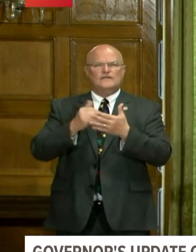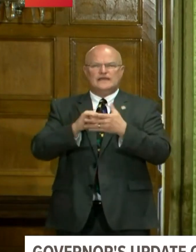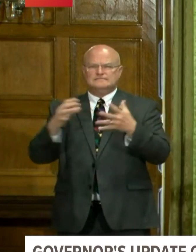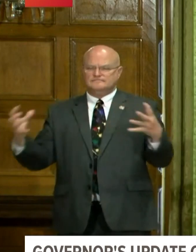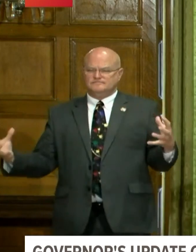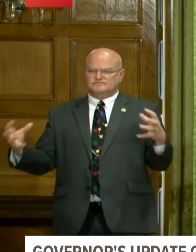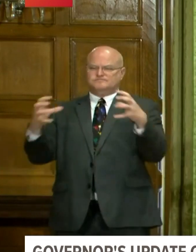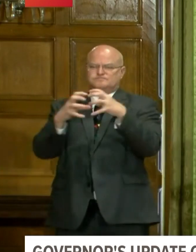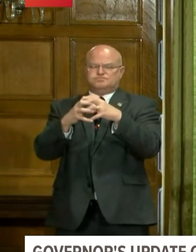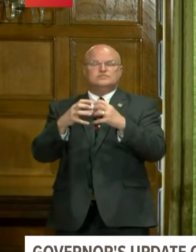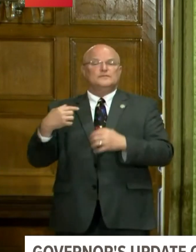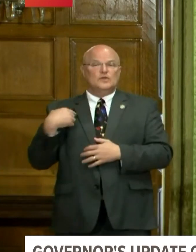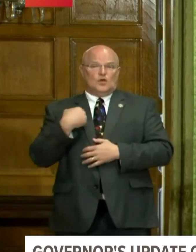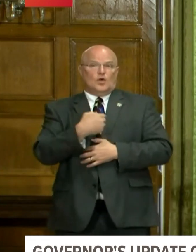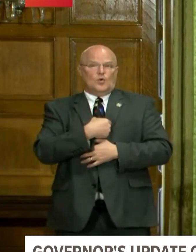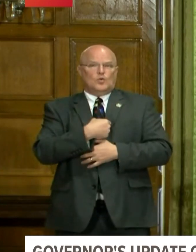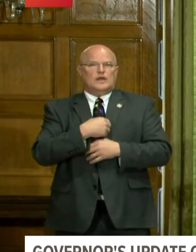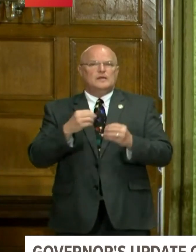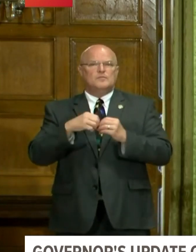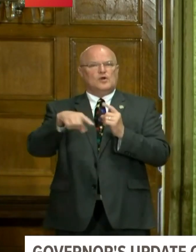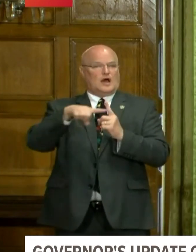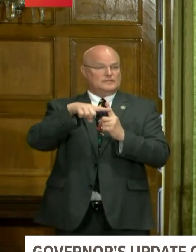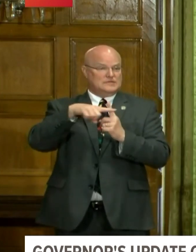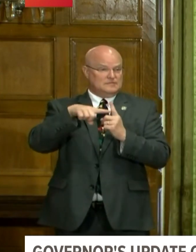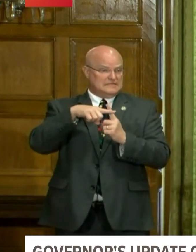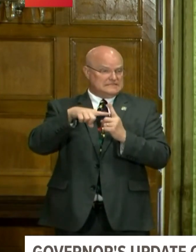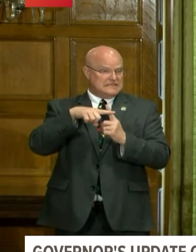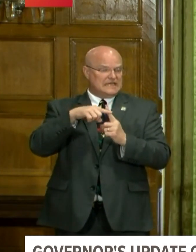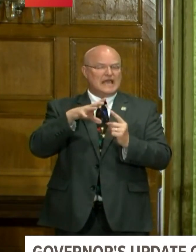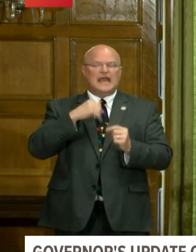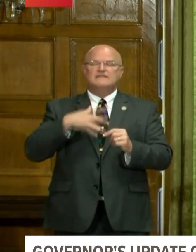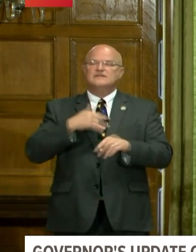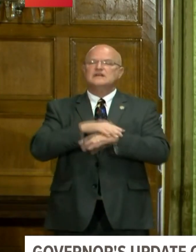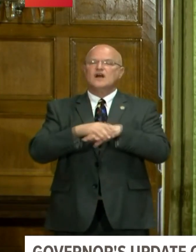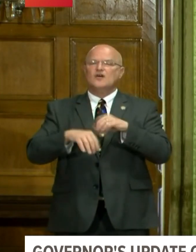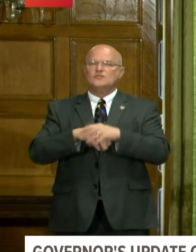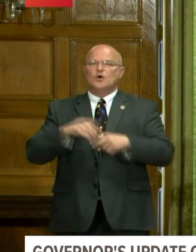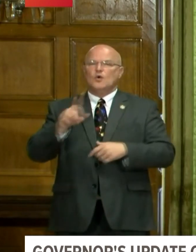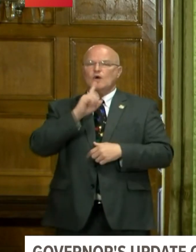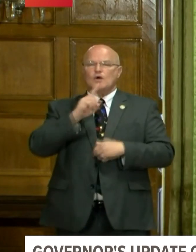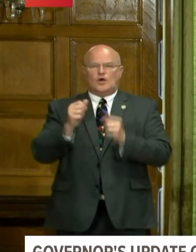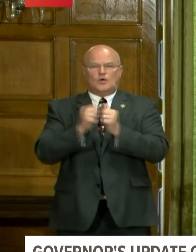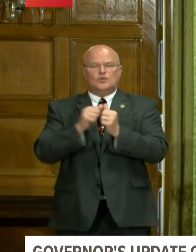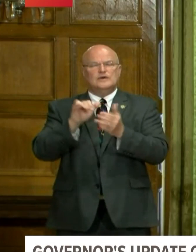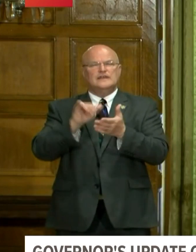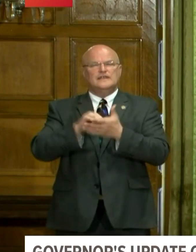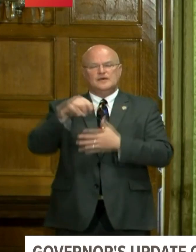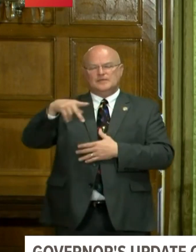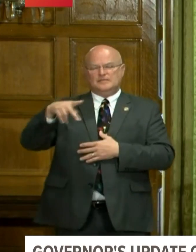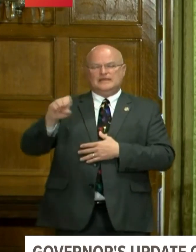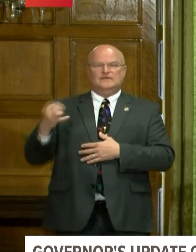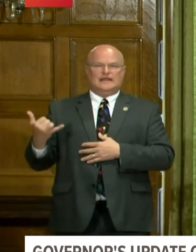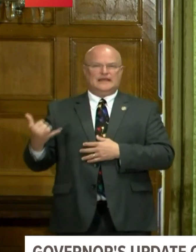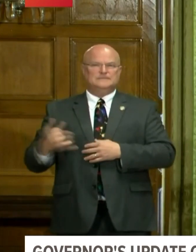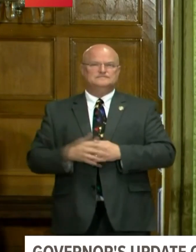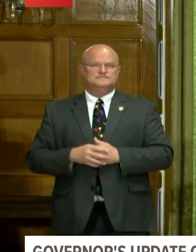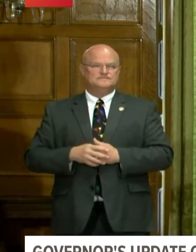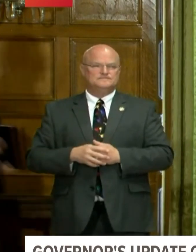combined, we're much more optimistic and comfortable as to where we are with the PPE.